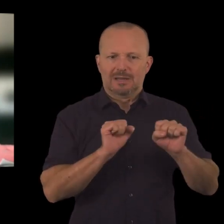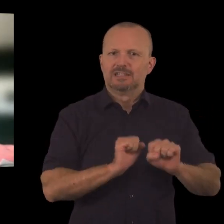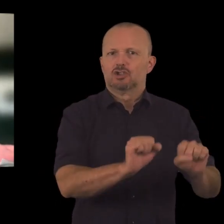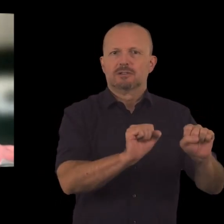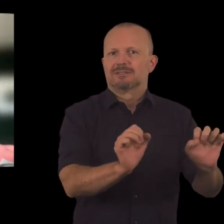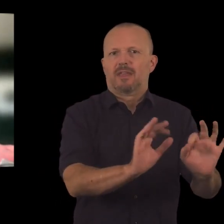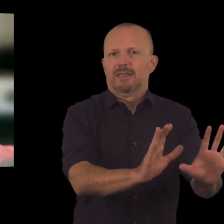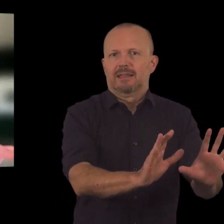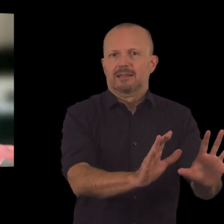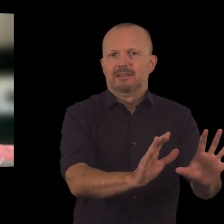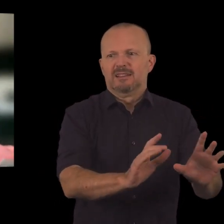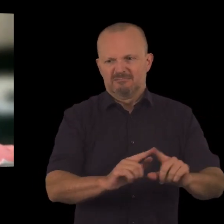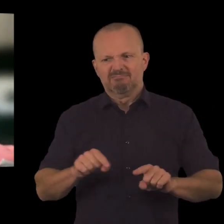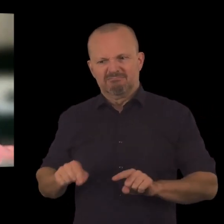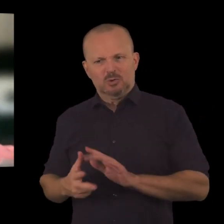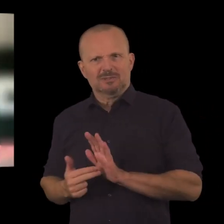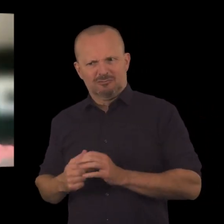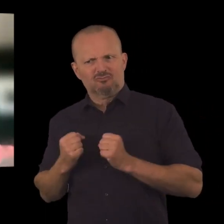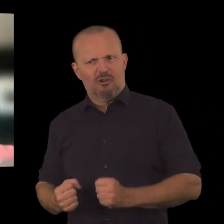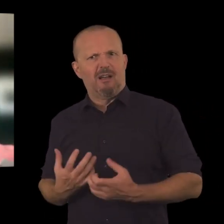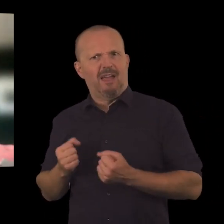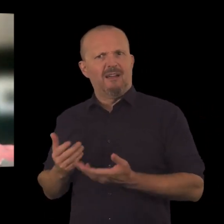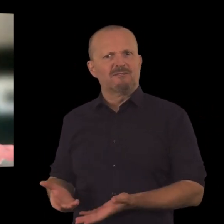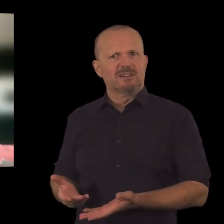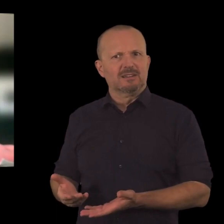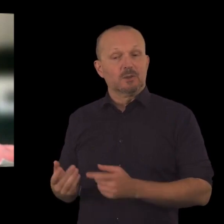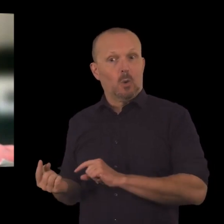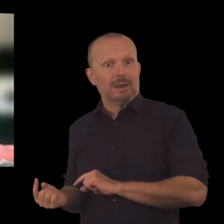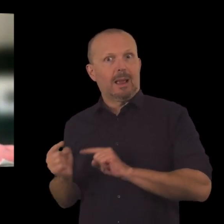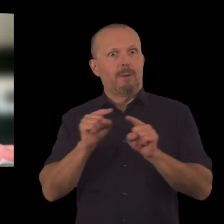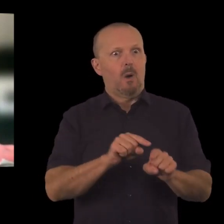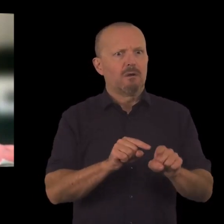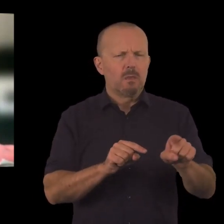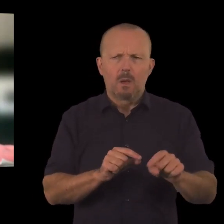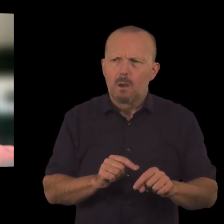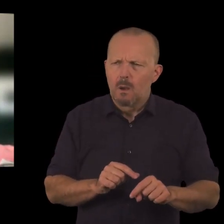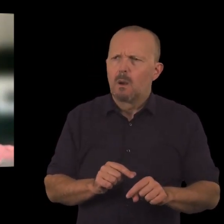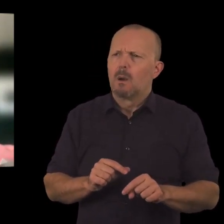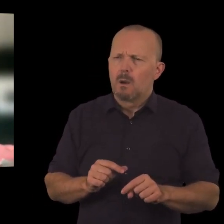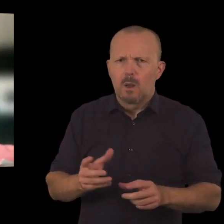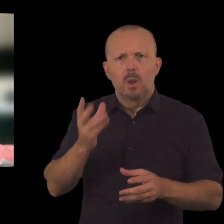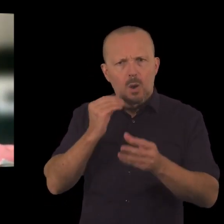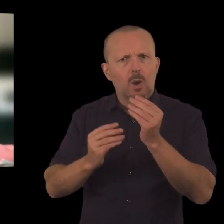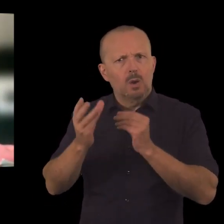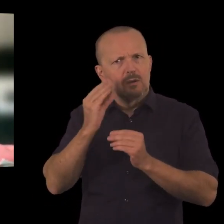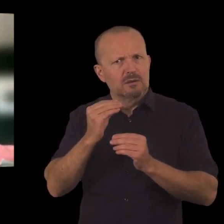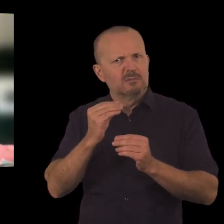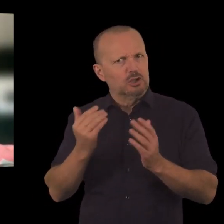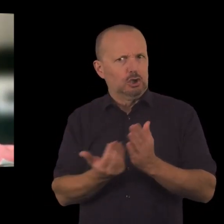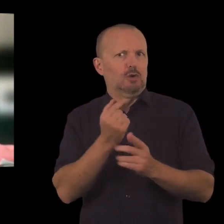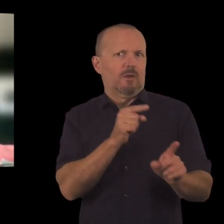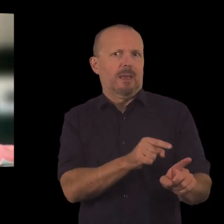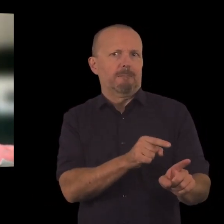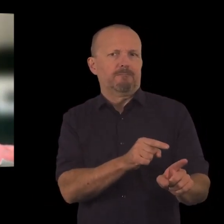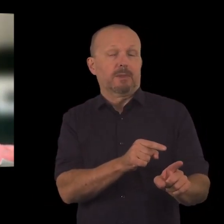so that's a really different thing for them to think about